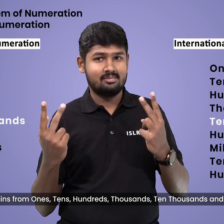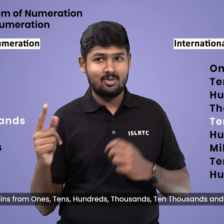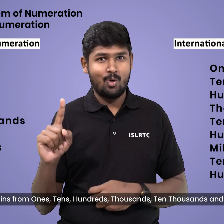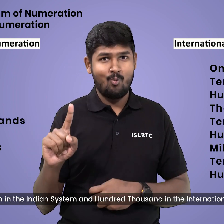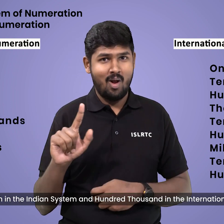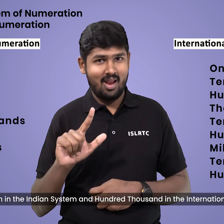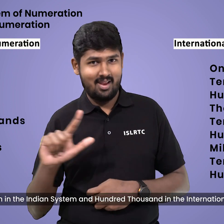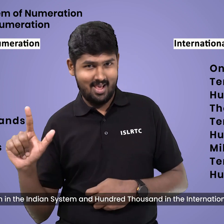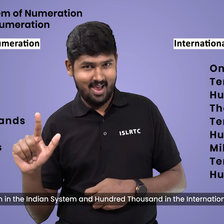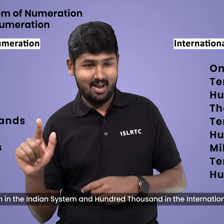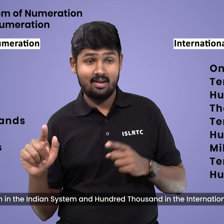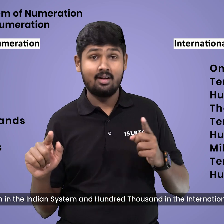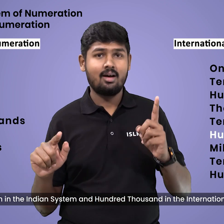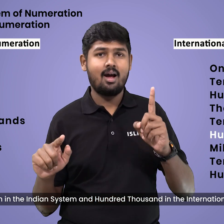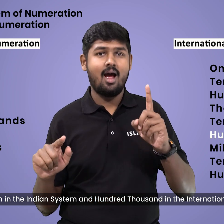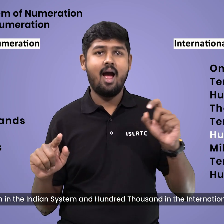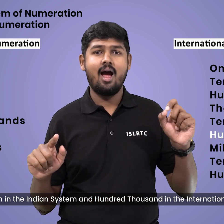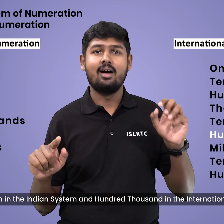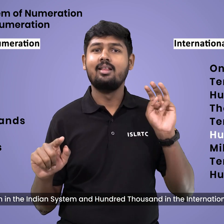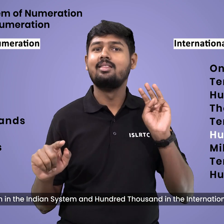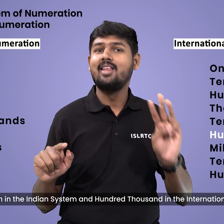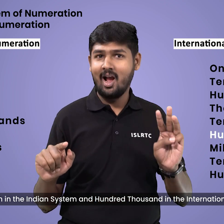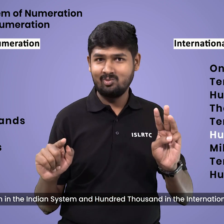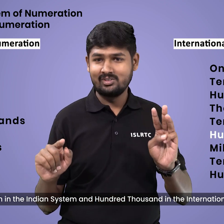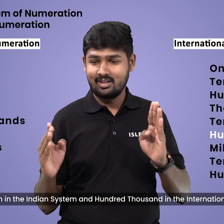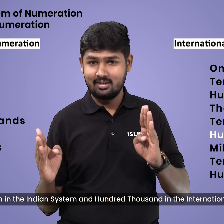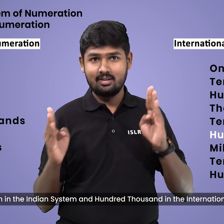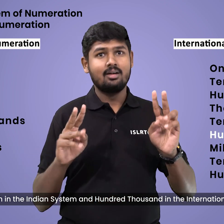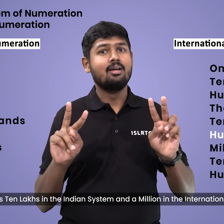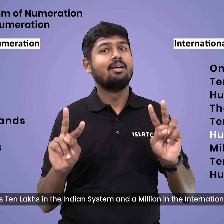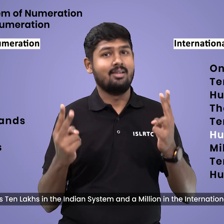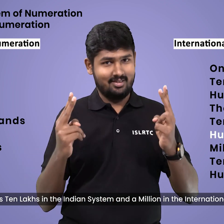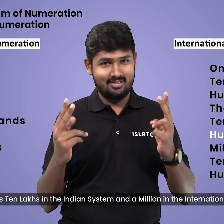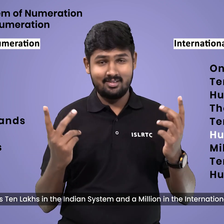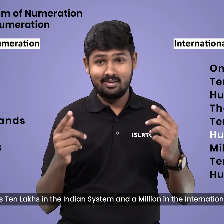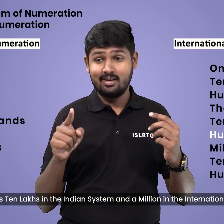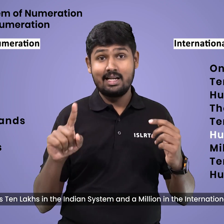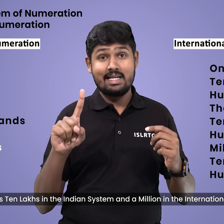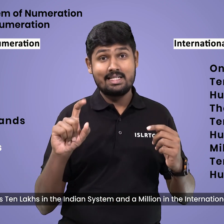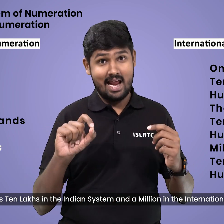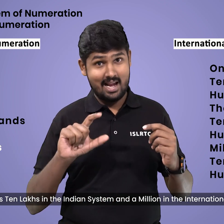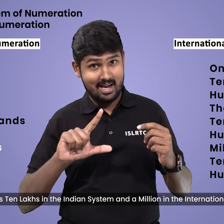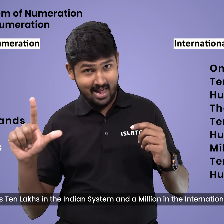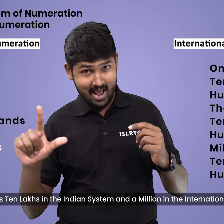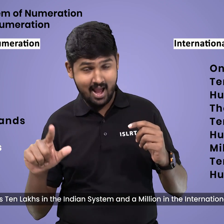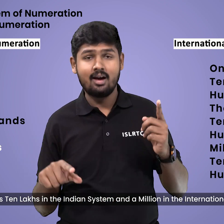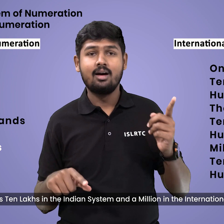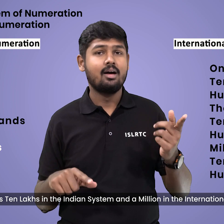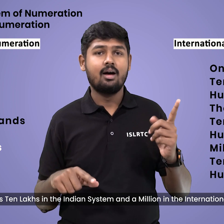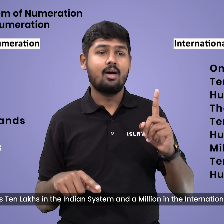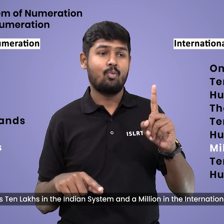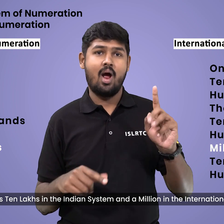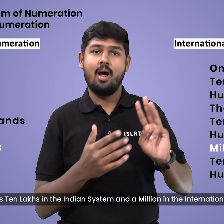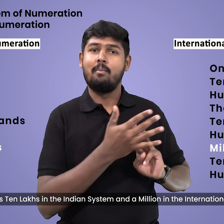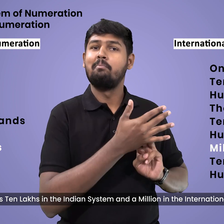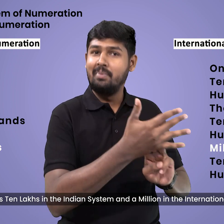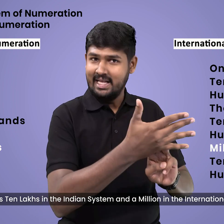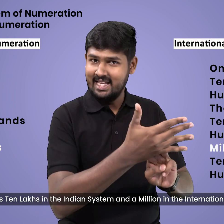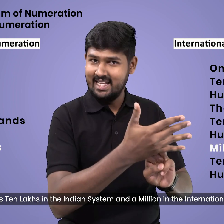1 lakh in the Indian system and 100,000 in the international system. Then it is 10 lakhs in the Indian system